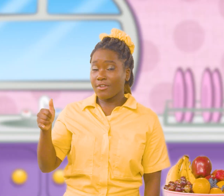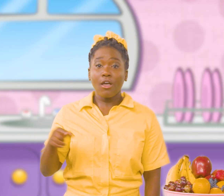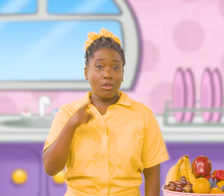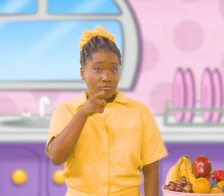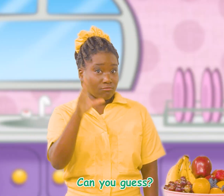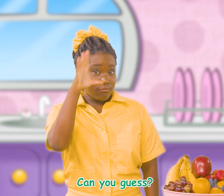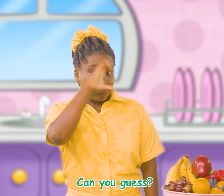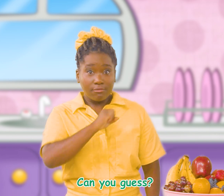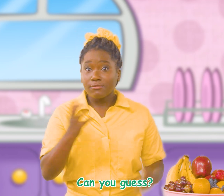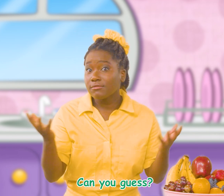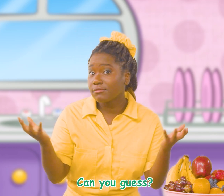Can you guess?